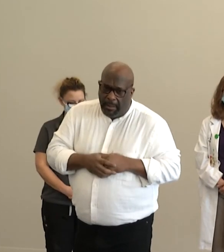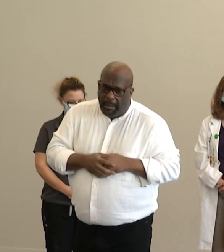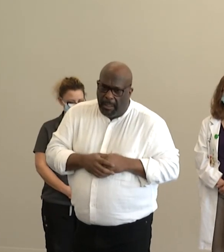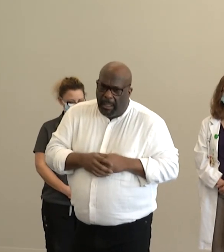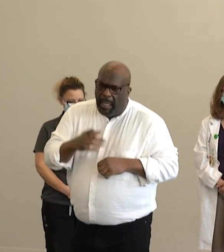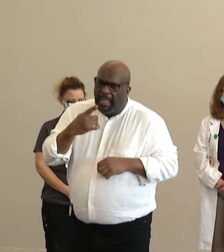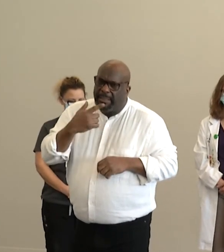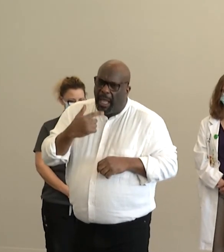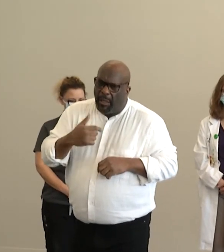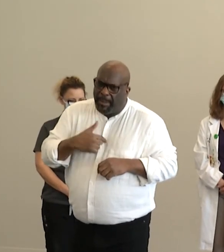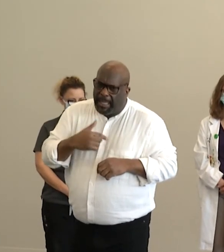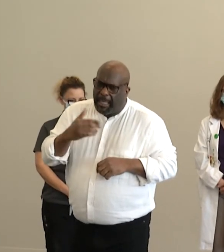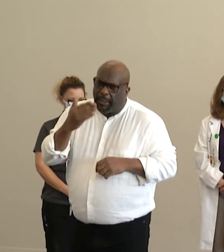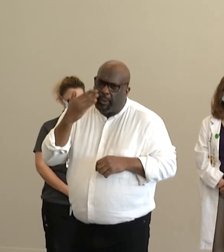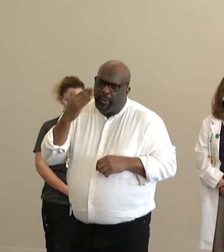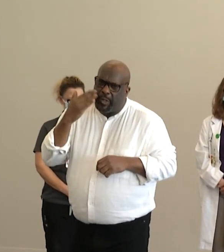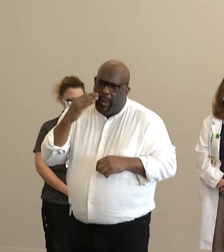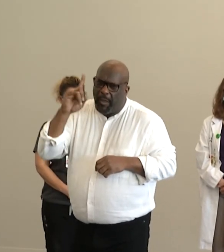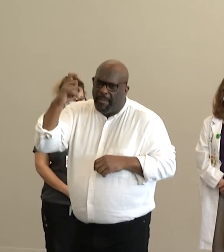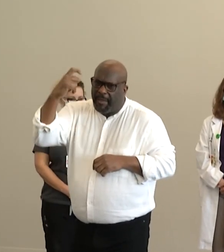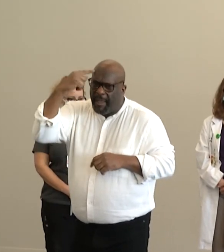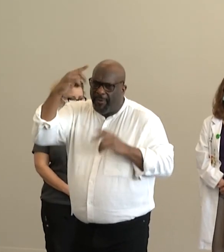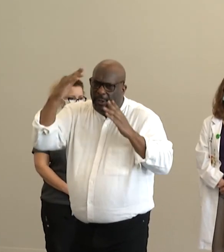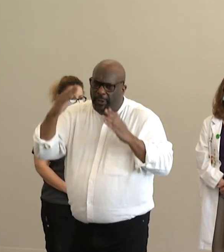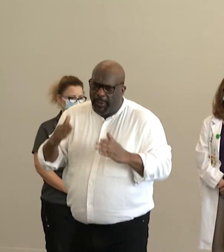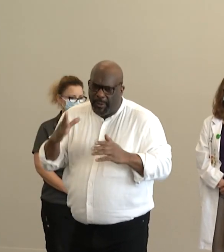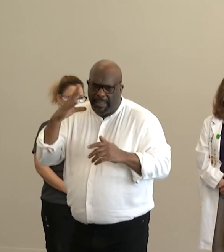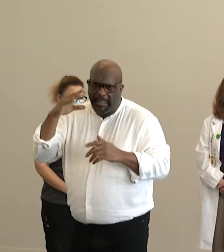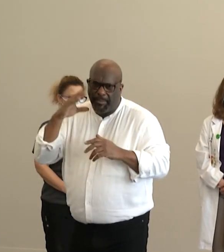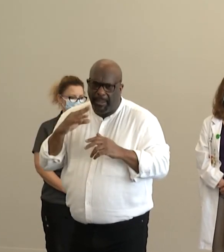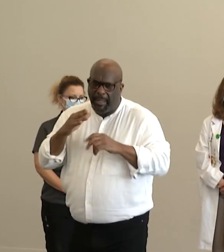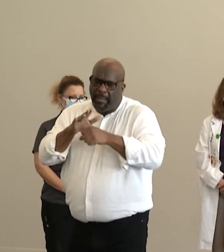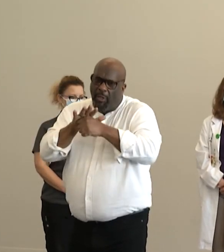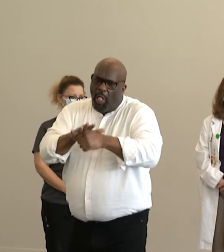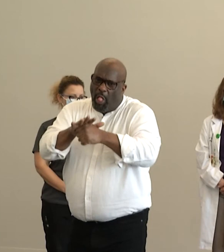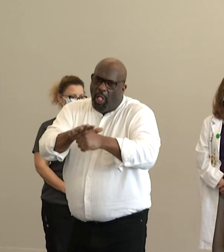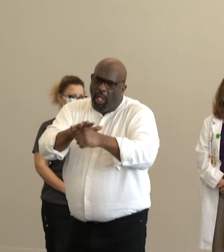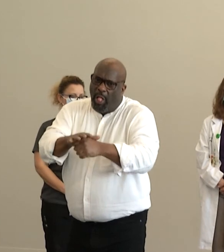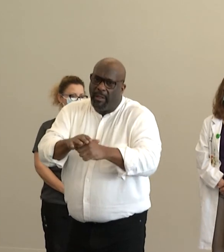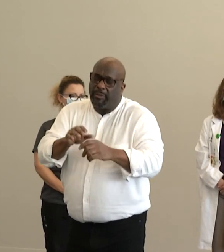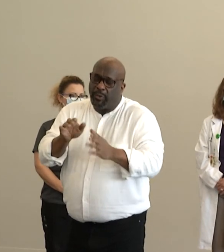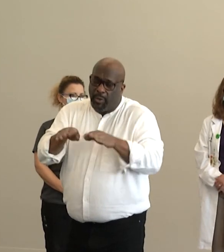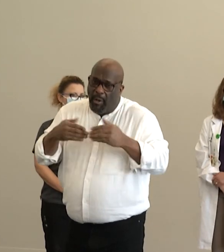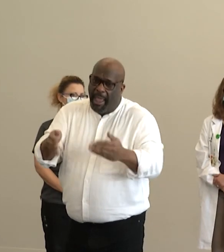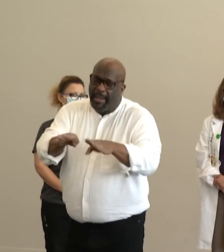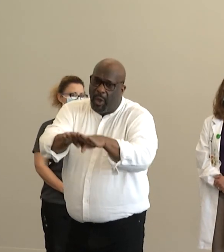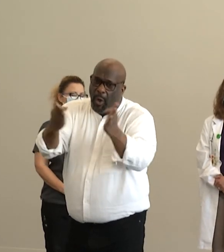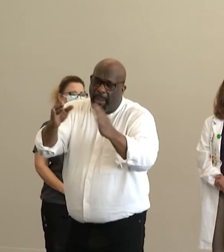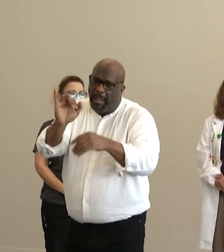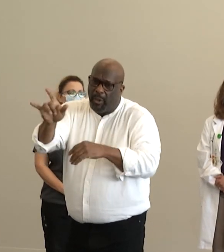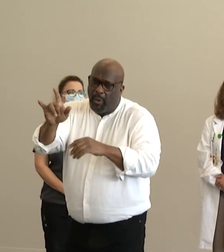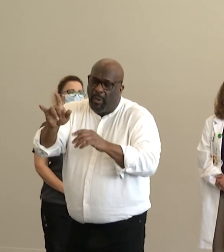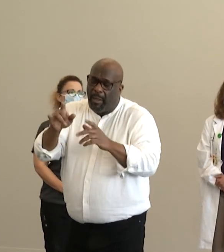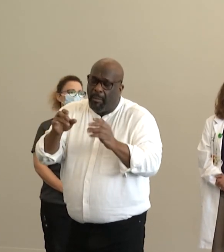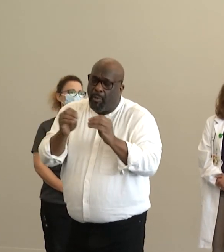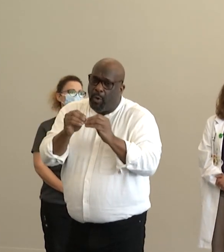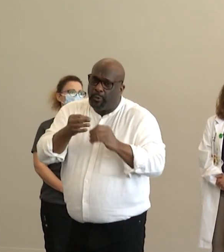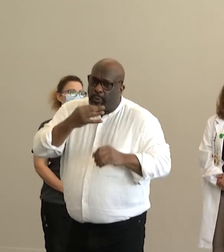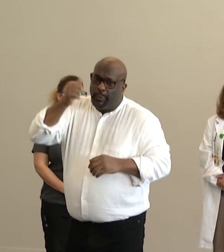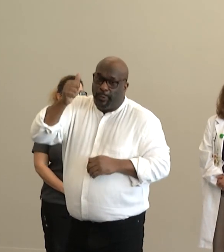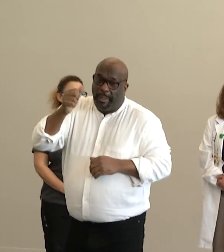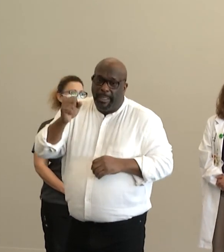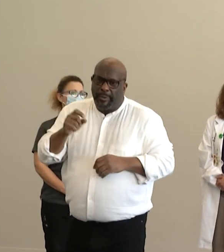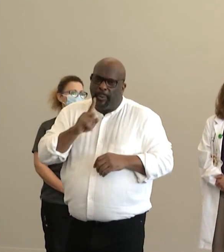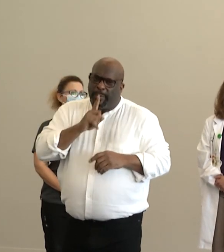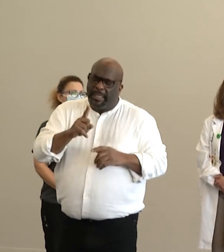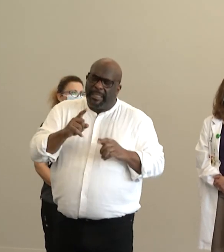as you know, the governor is under mounting pressure to reopen Illinois quicker. My question is, based upon what you're seeing there at